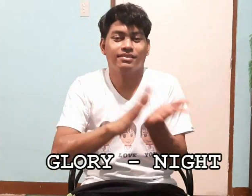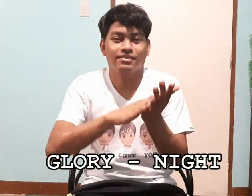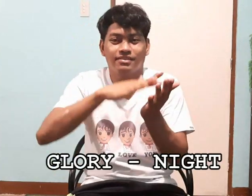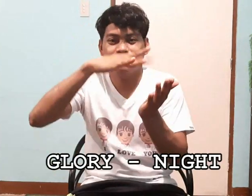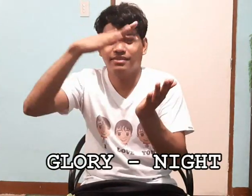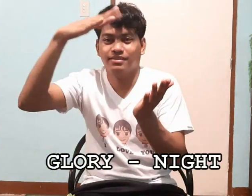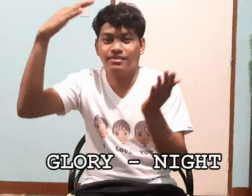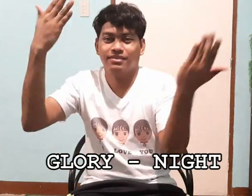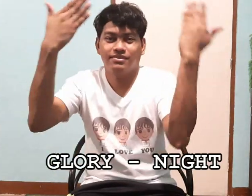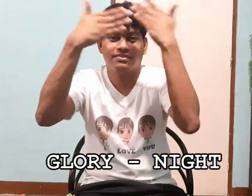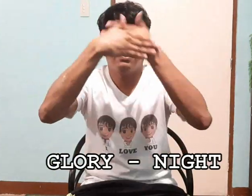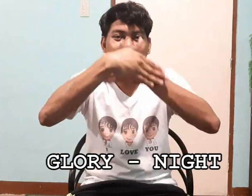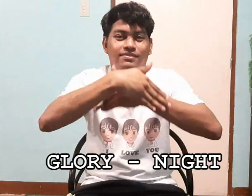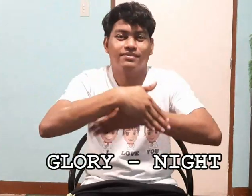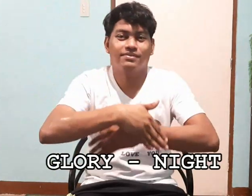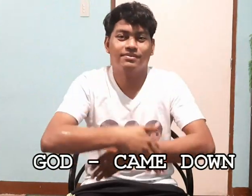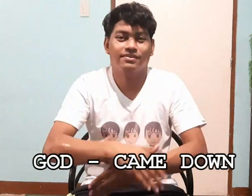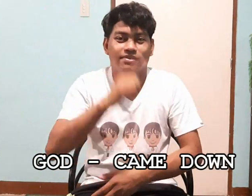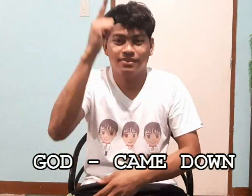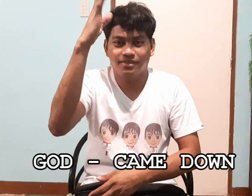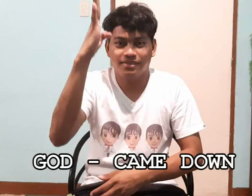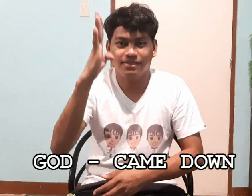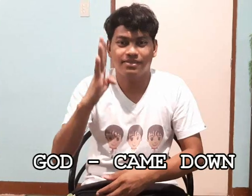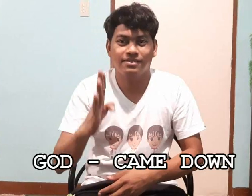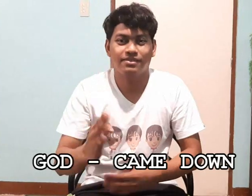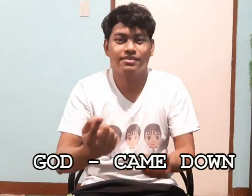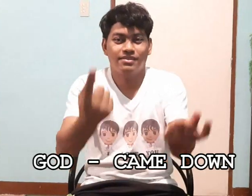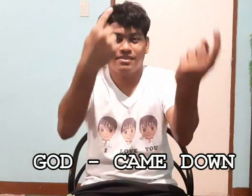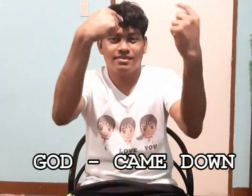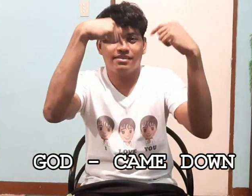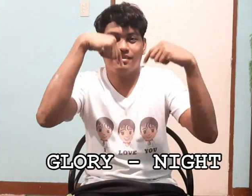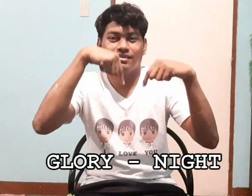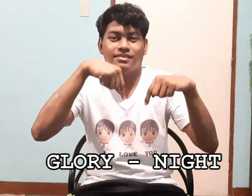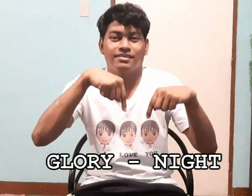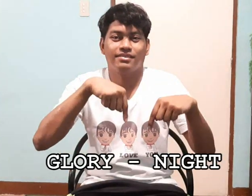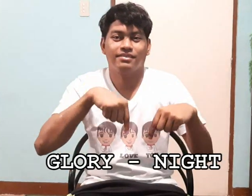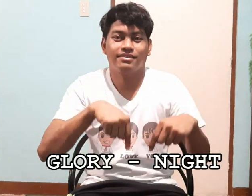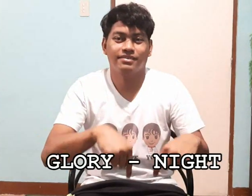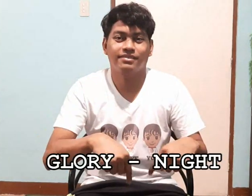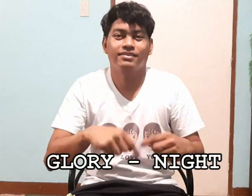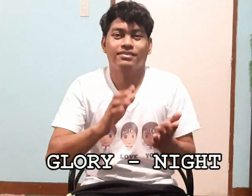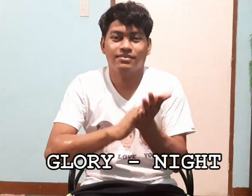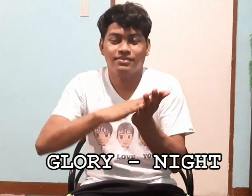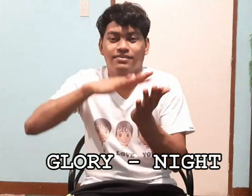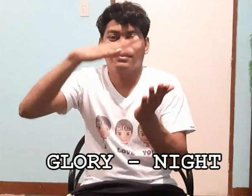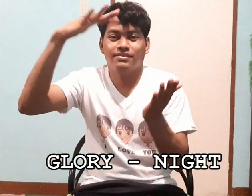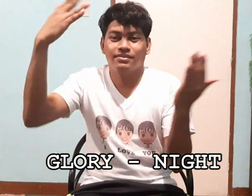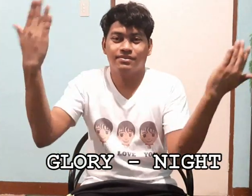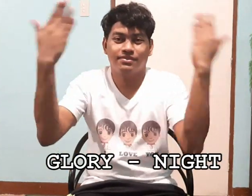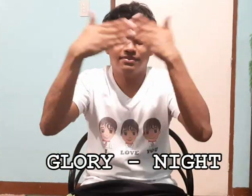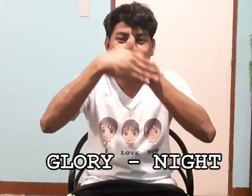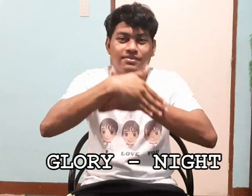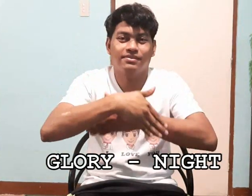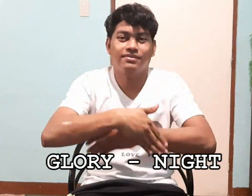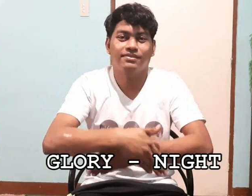night God came down on a glorious night I hear the